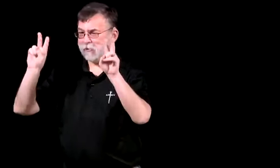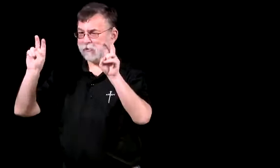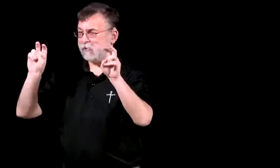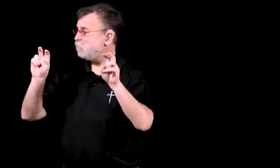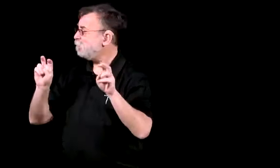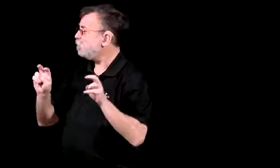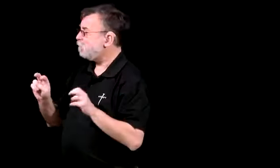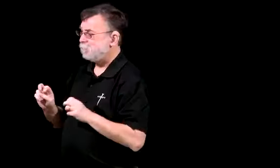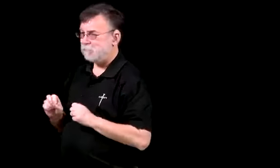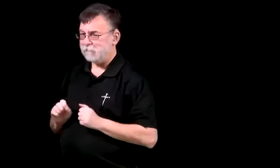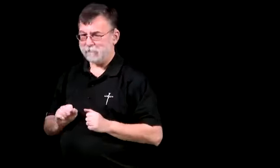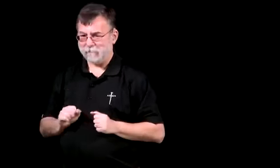preferences.